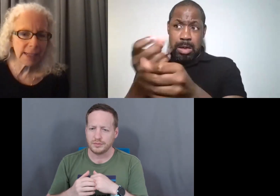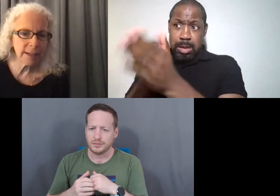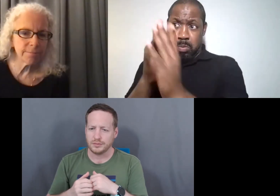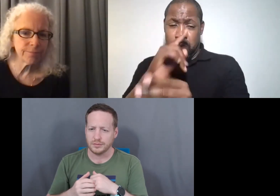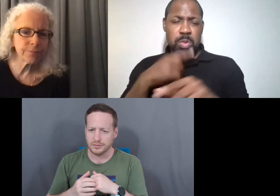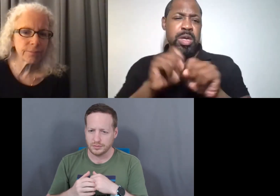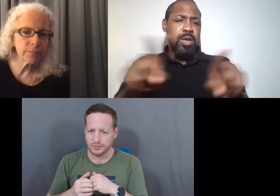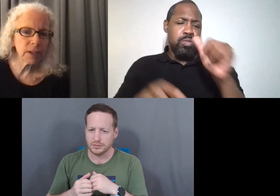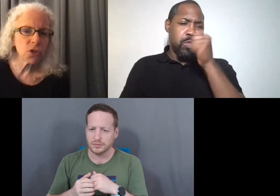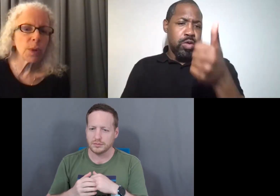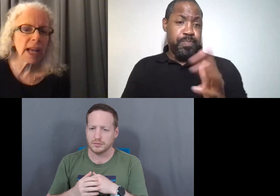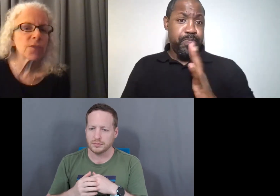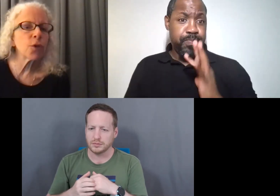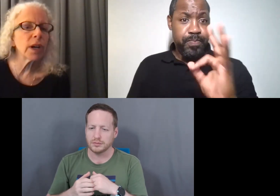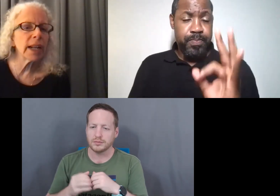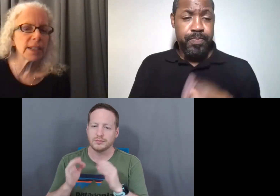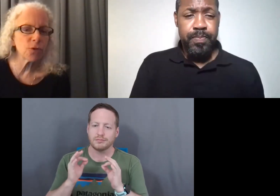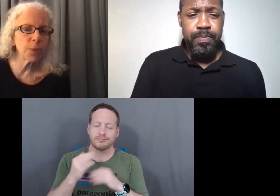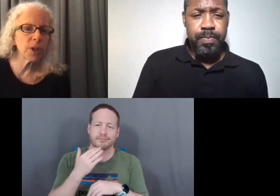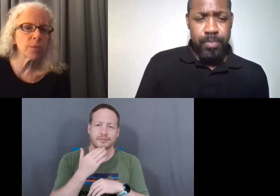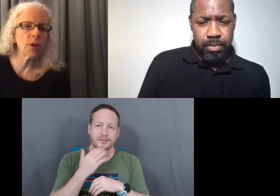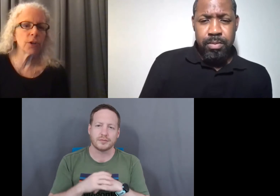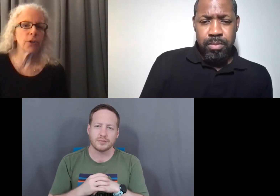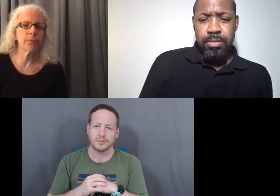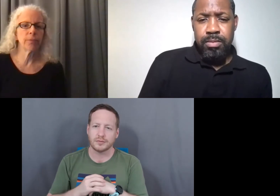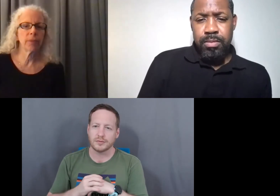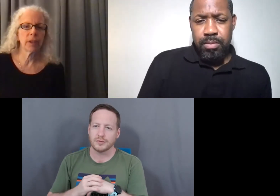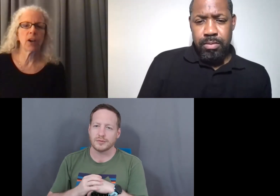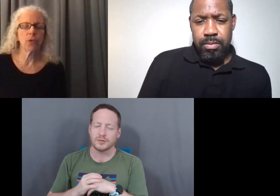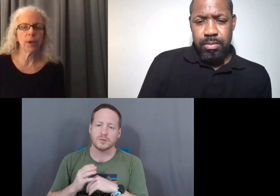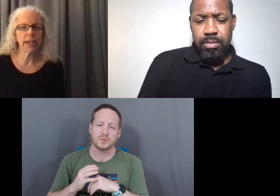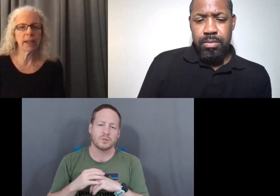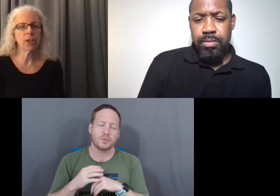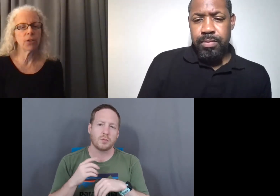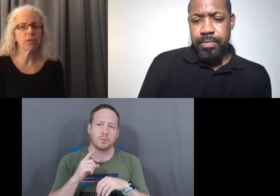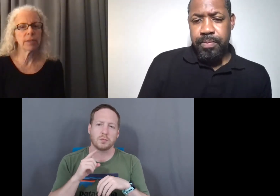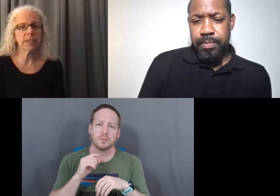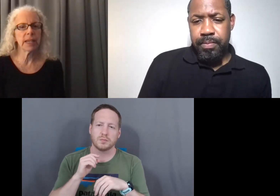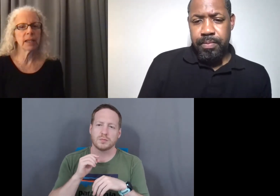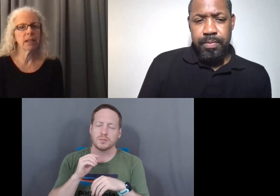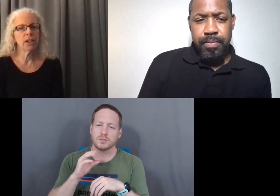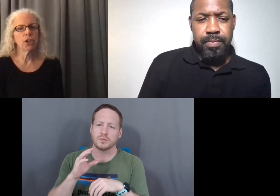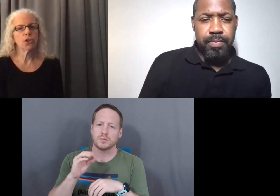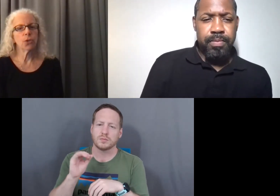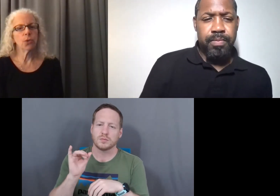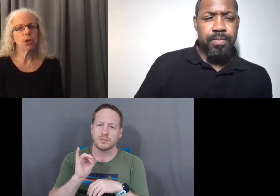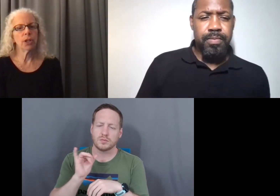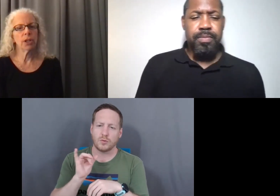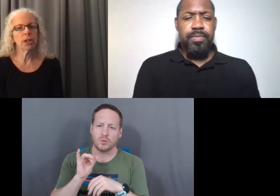it. So we'll ask for it and distribute it tomorrow to you. Oh, great. Thank you, Tim's saying. So